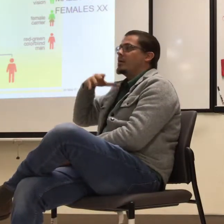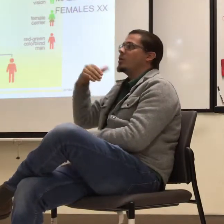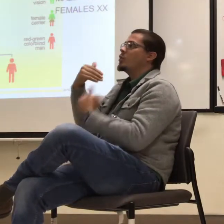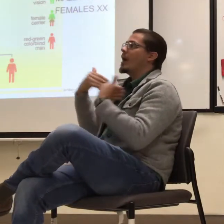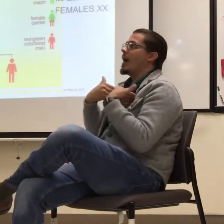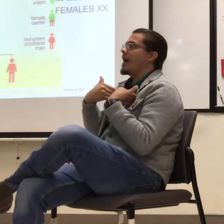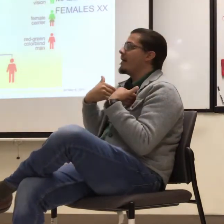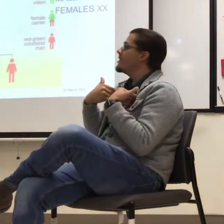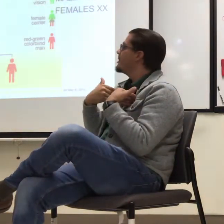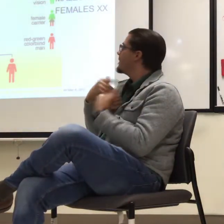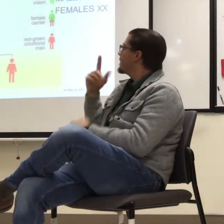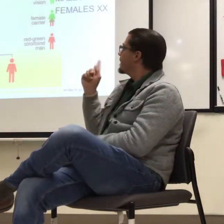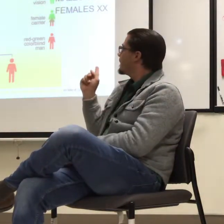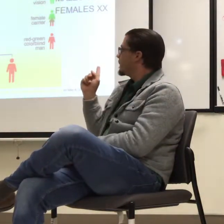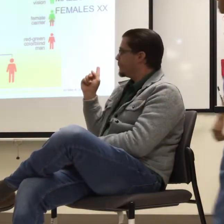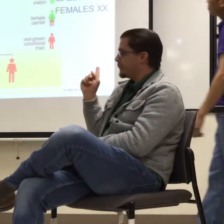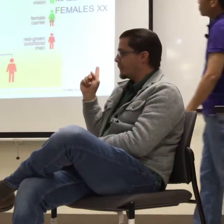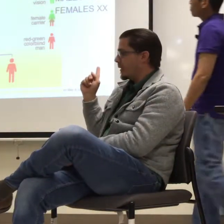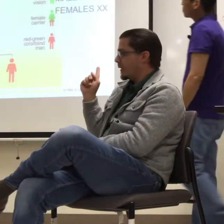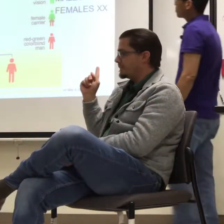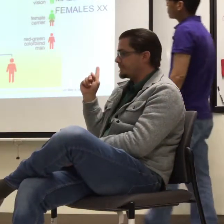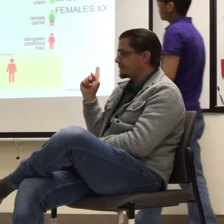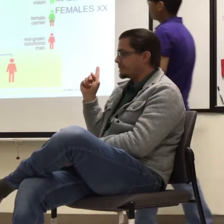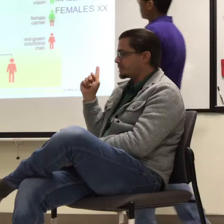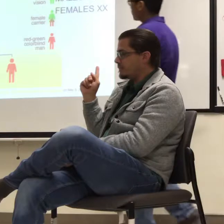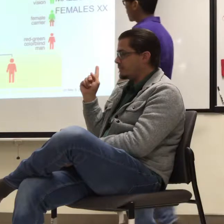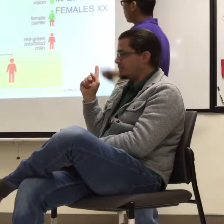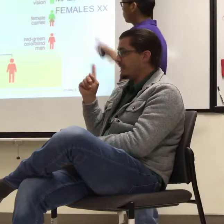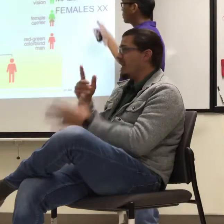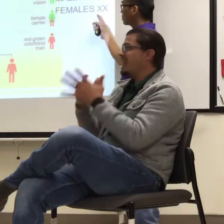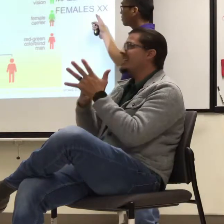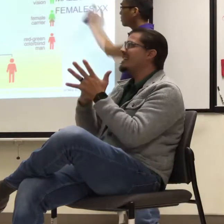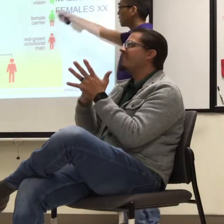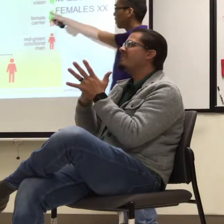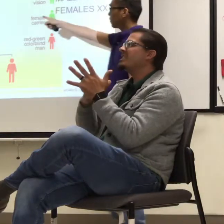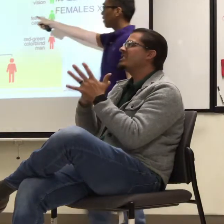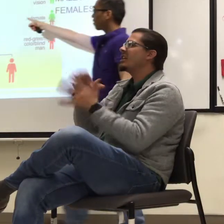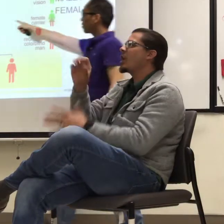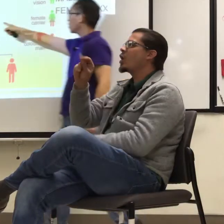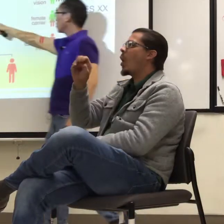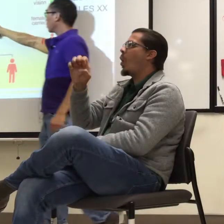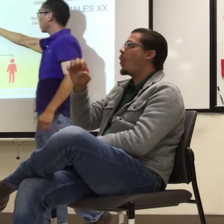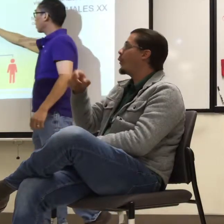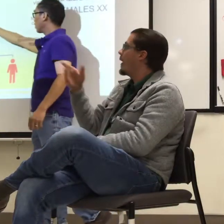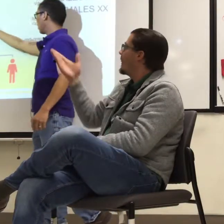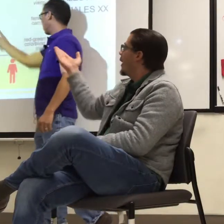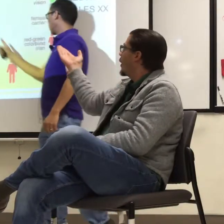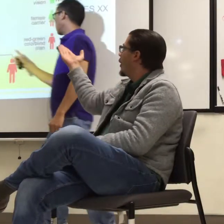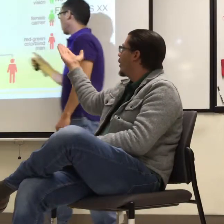have a deficient cone, say right there,